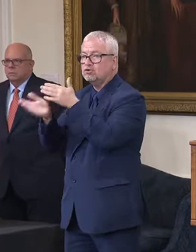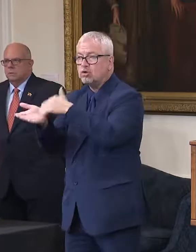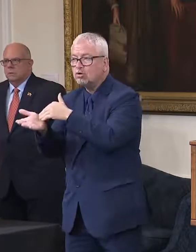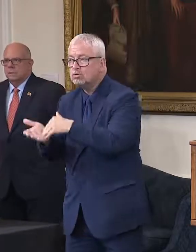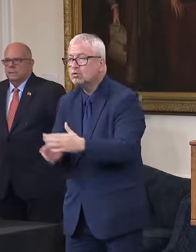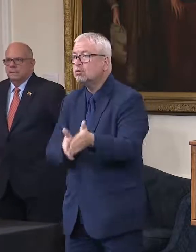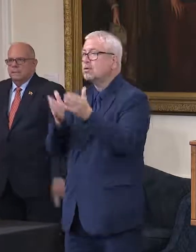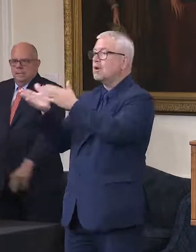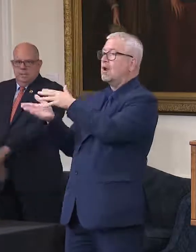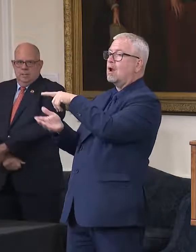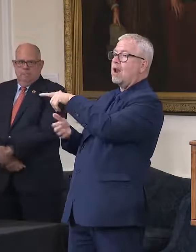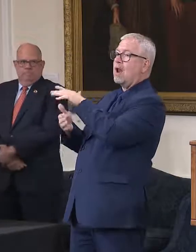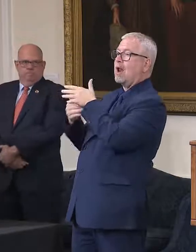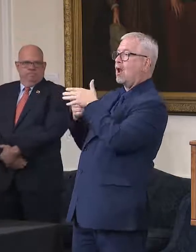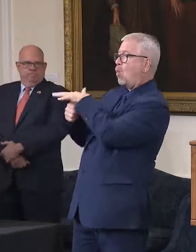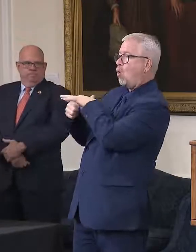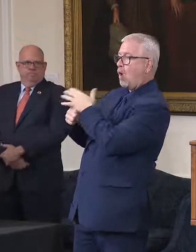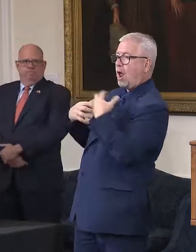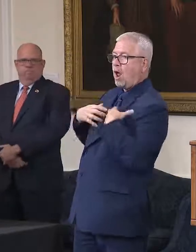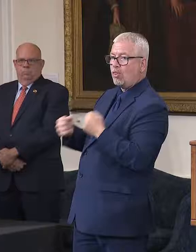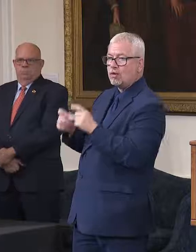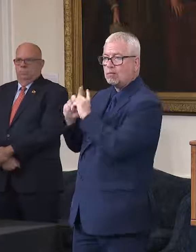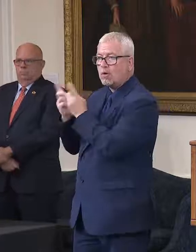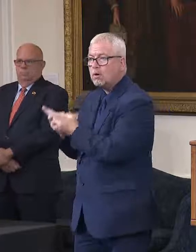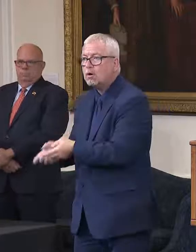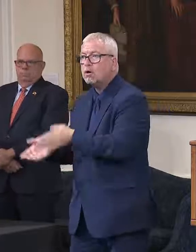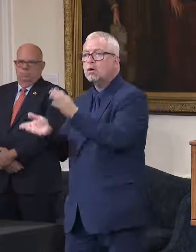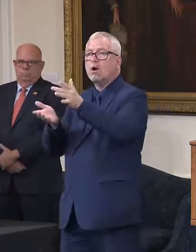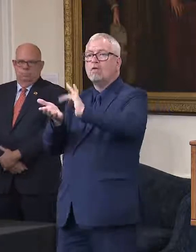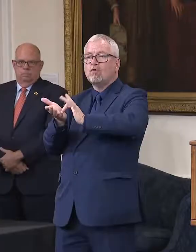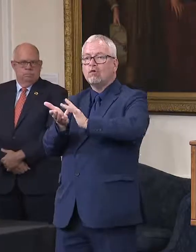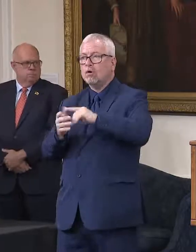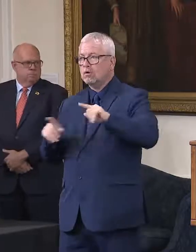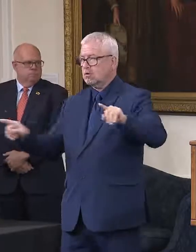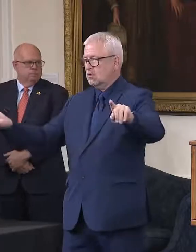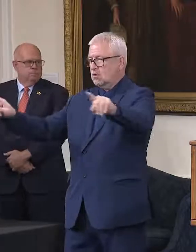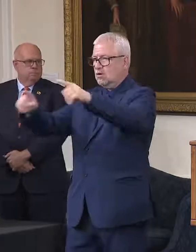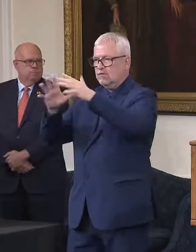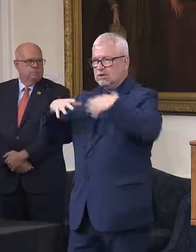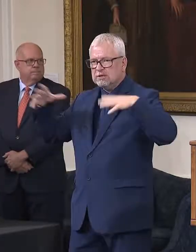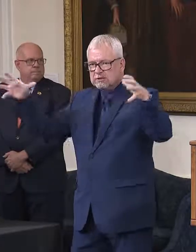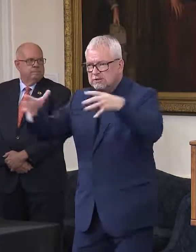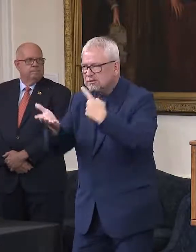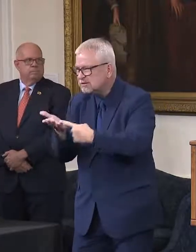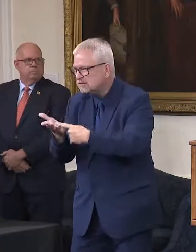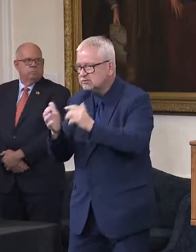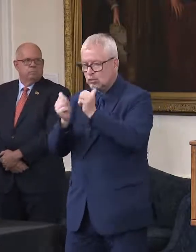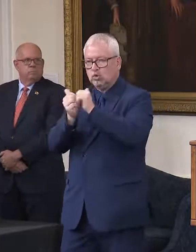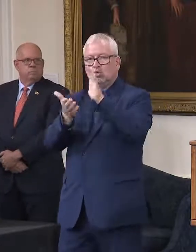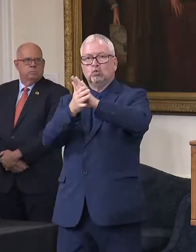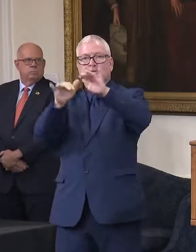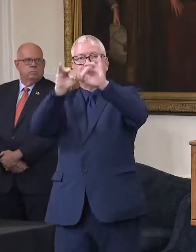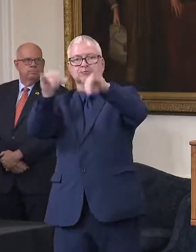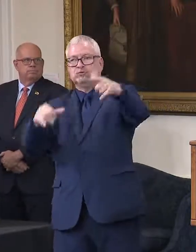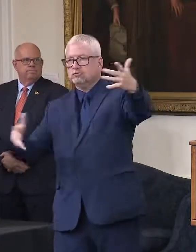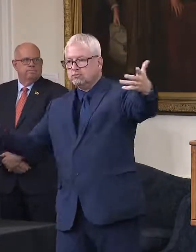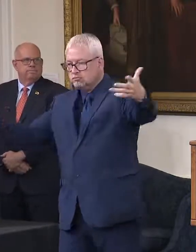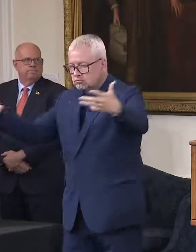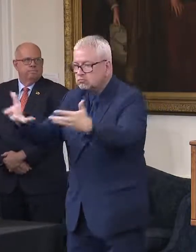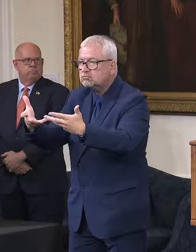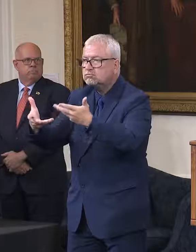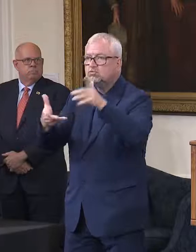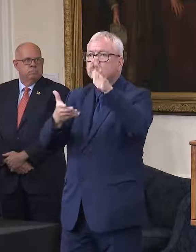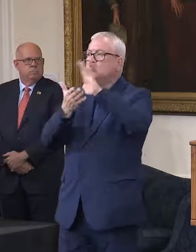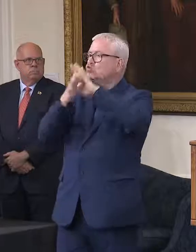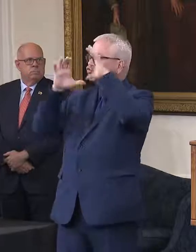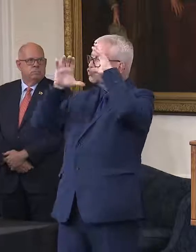local health departments, pharmacies, and our school systems. We've had meetings with our local superintendents so that